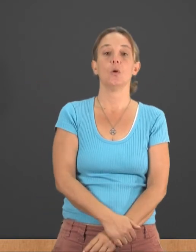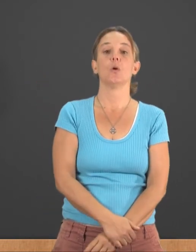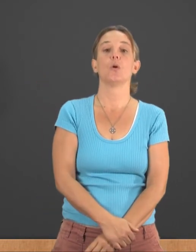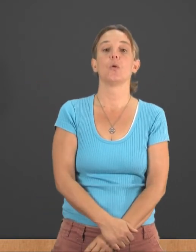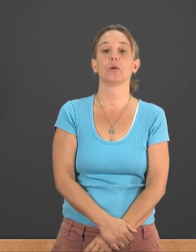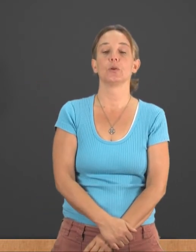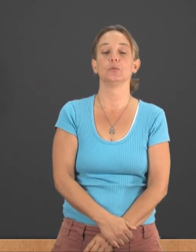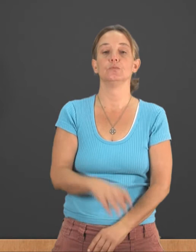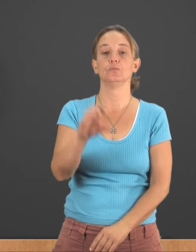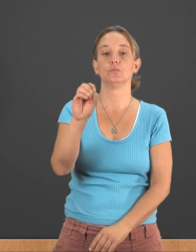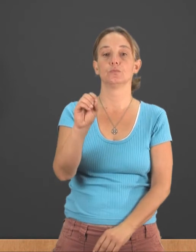Order.